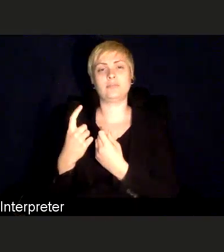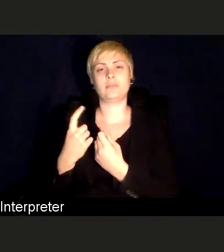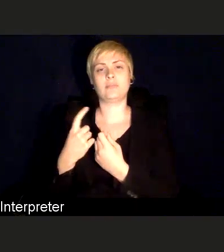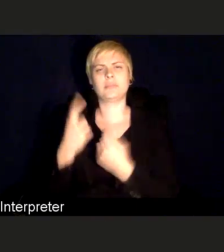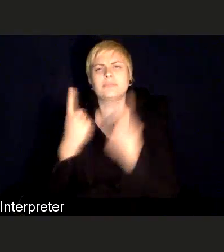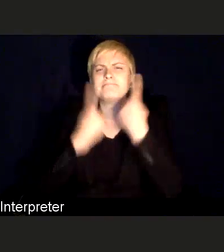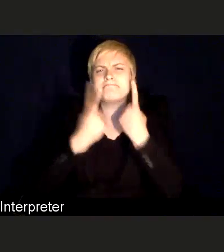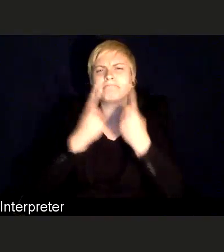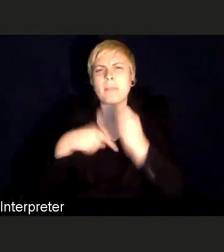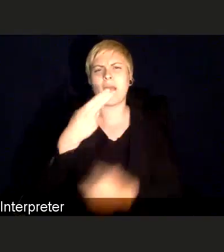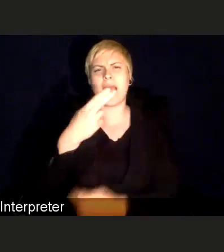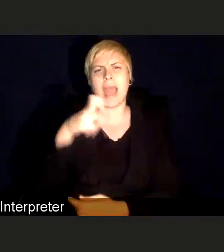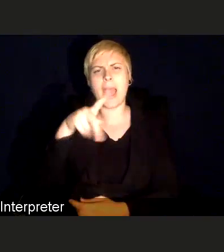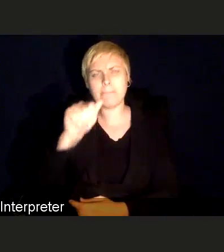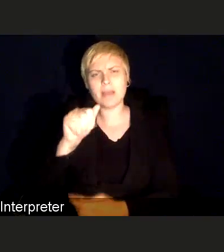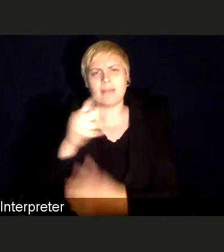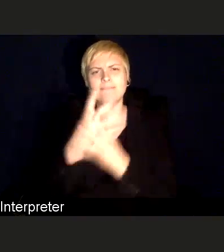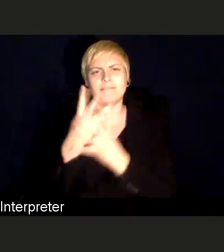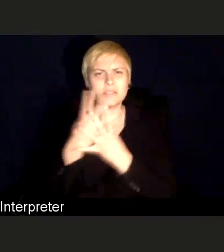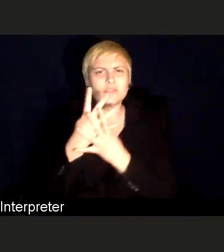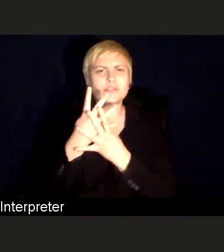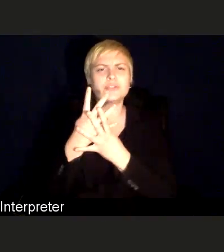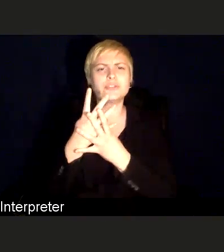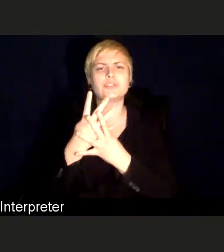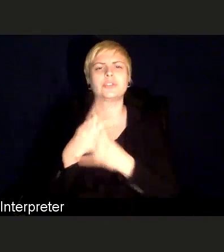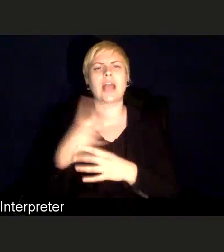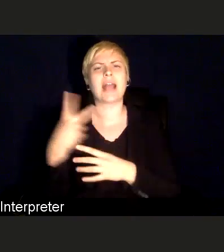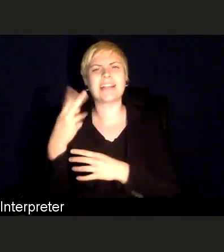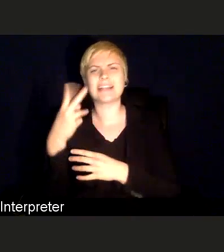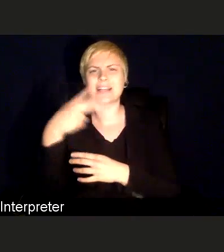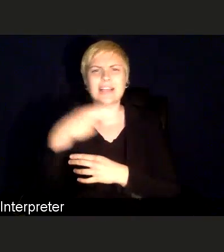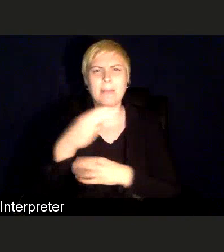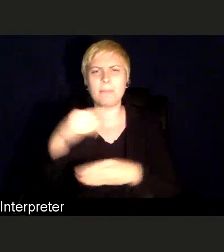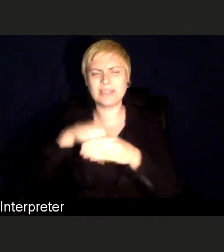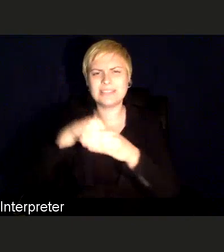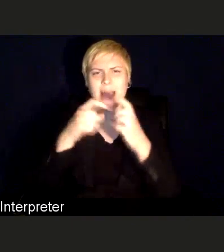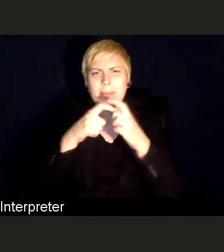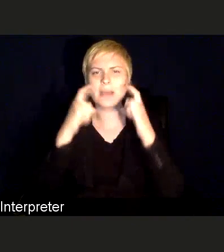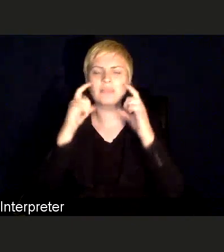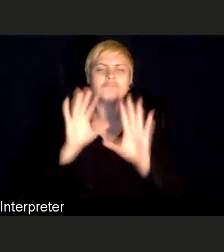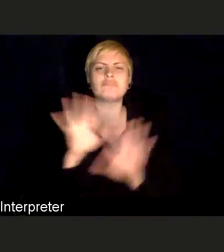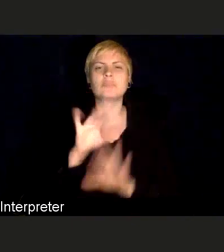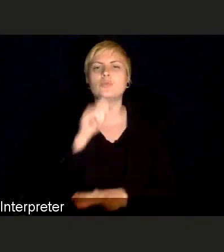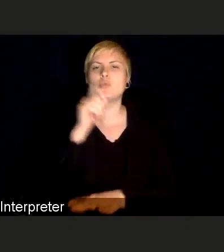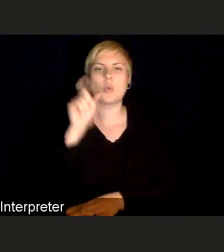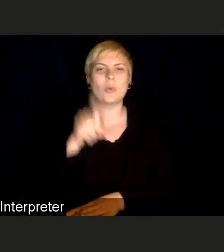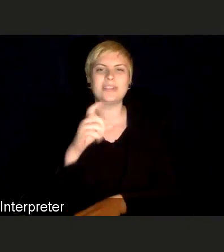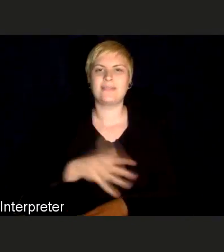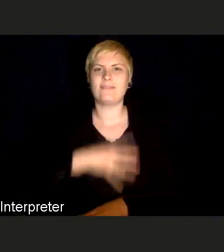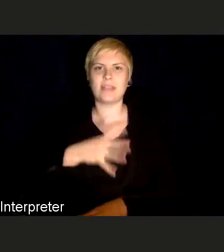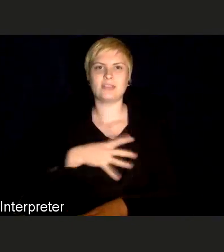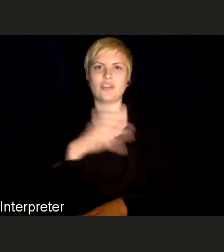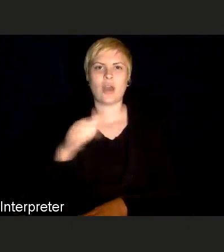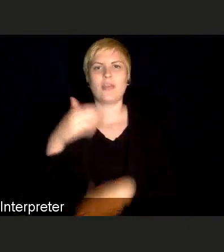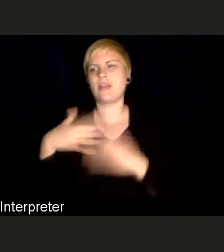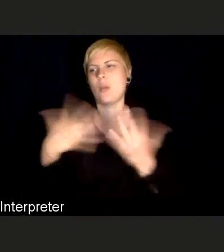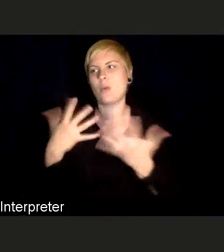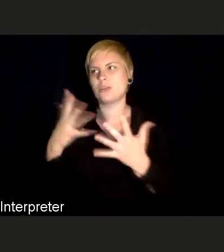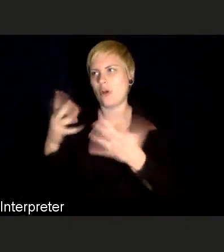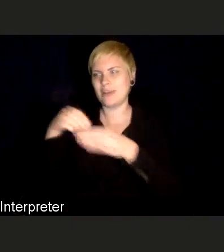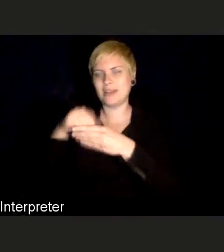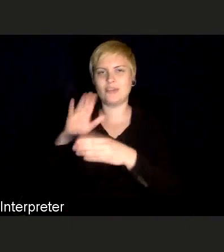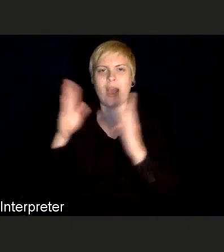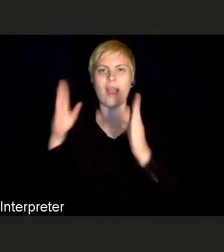and cutting HEPA filters and putting them inside these masks. You don't need anything fancier than what you have in your own household to make these